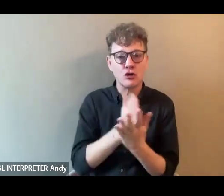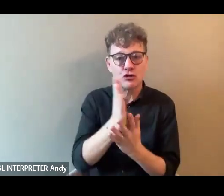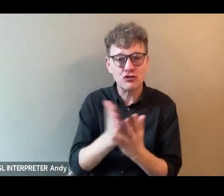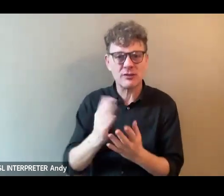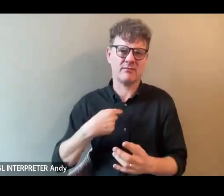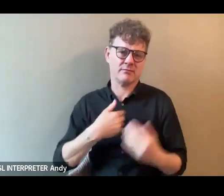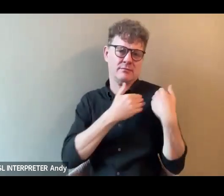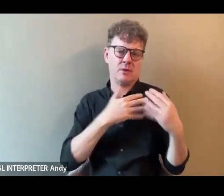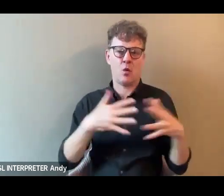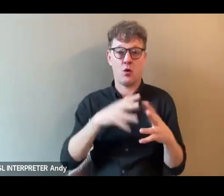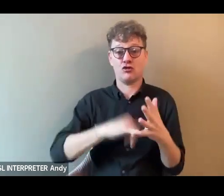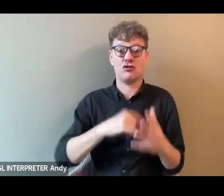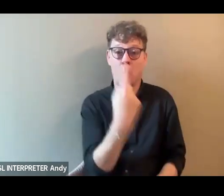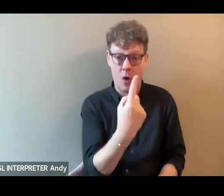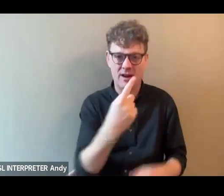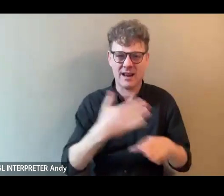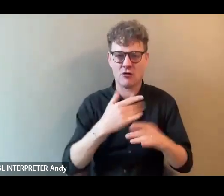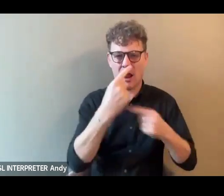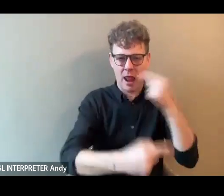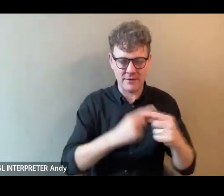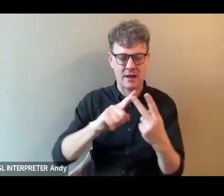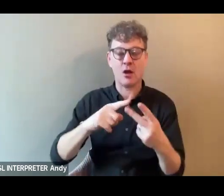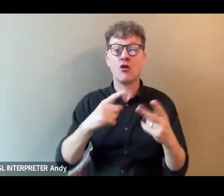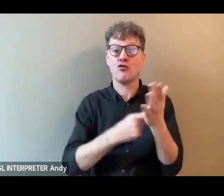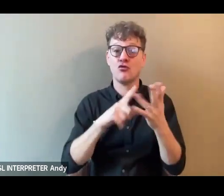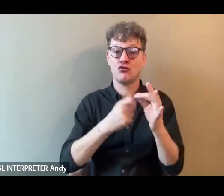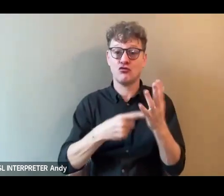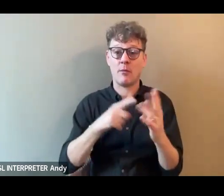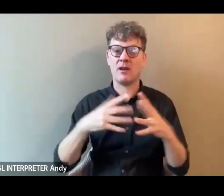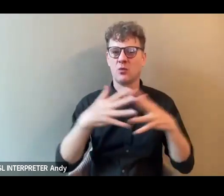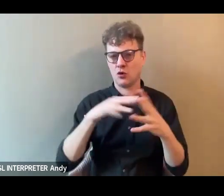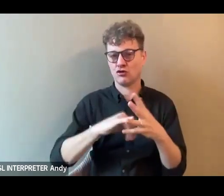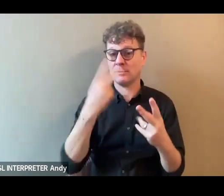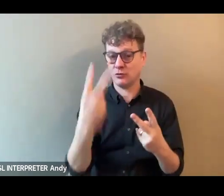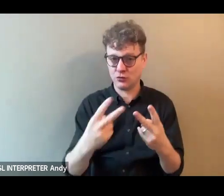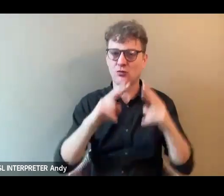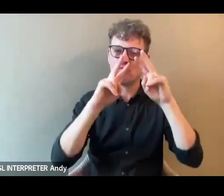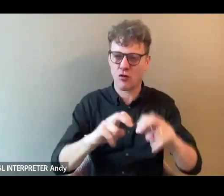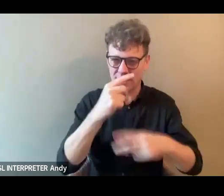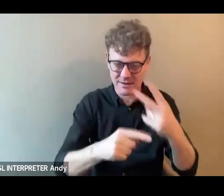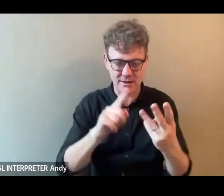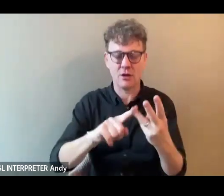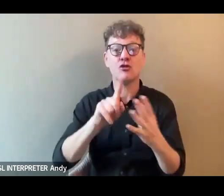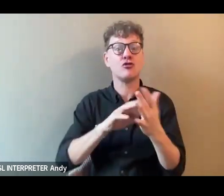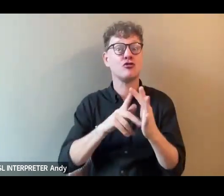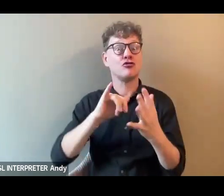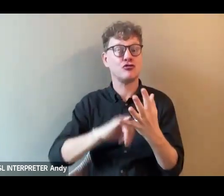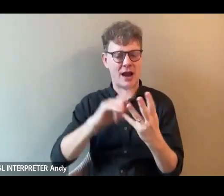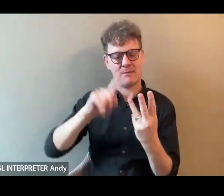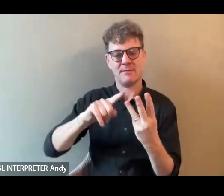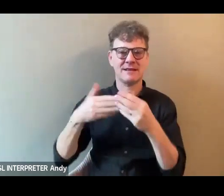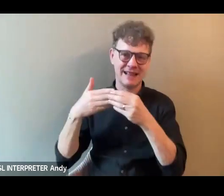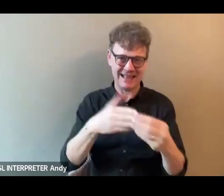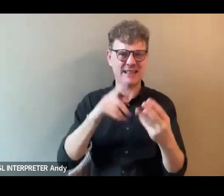1, which is looking at the career lifecycle. Robert leads Workstream 2, which is looking at the research process. And then James leads Workstream 3, which is looking at the